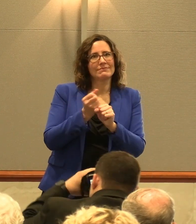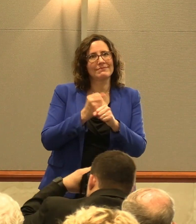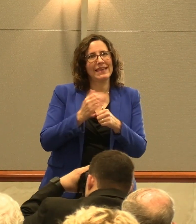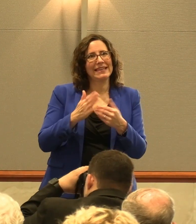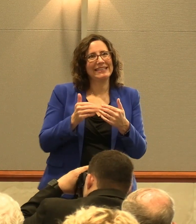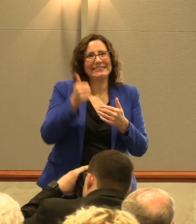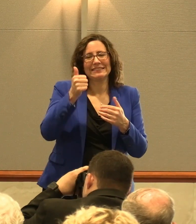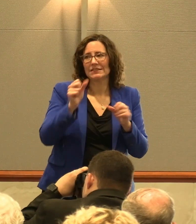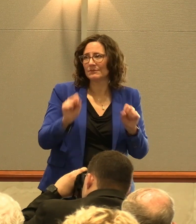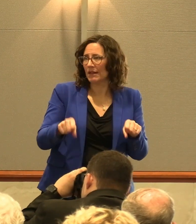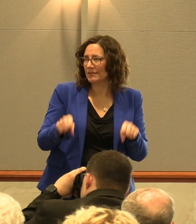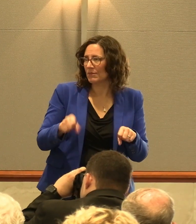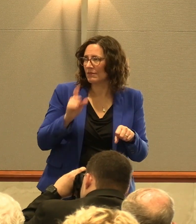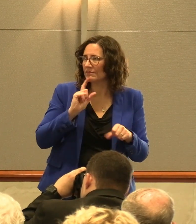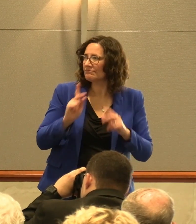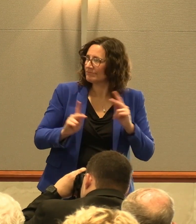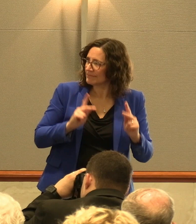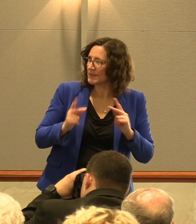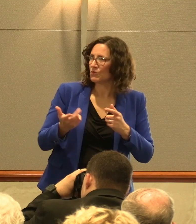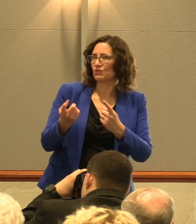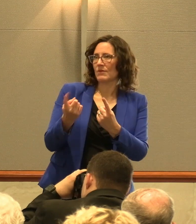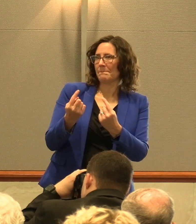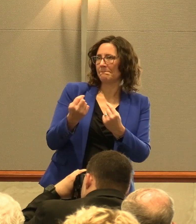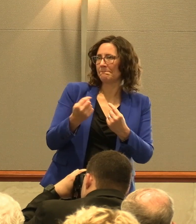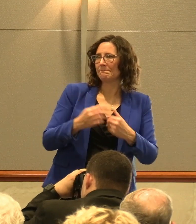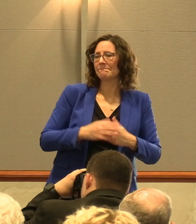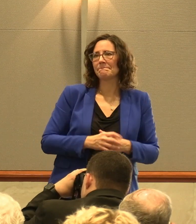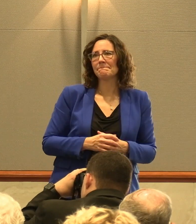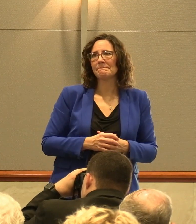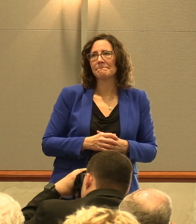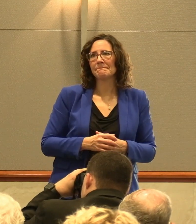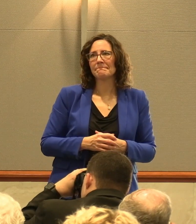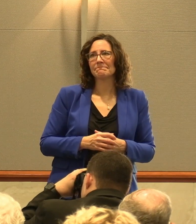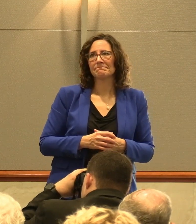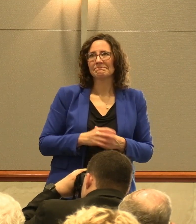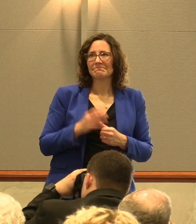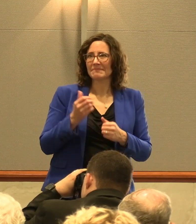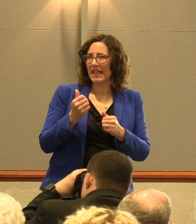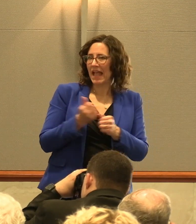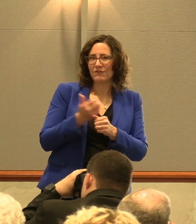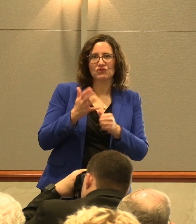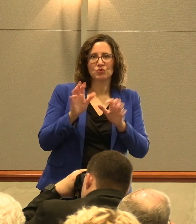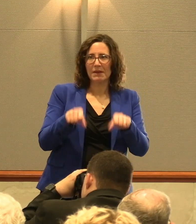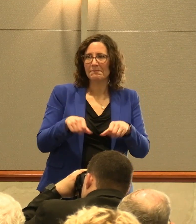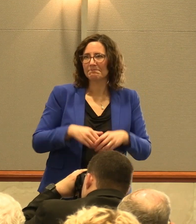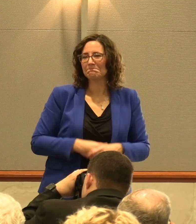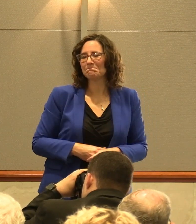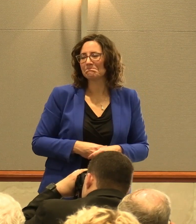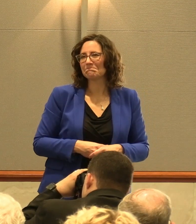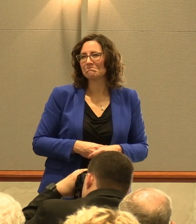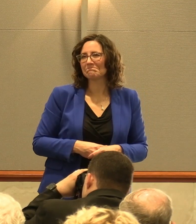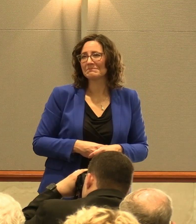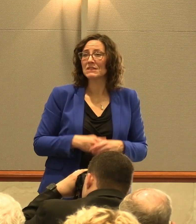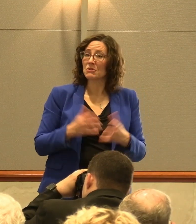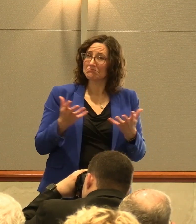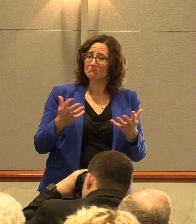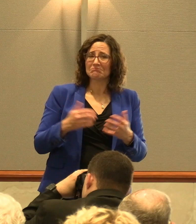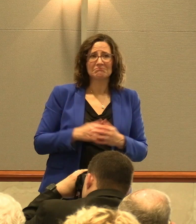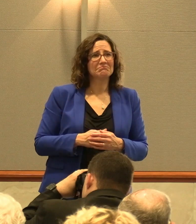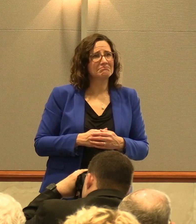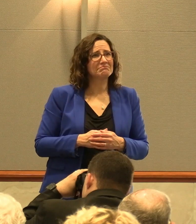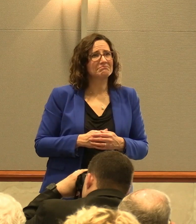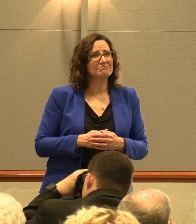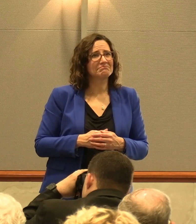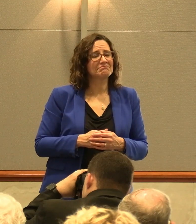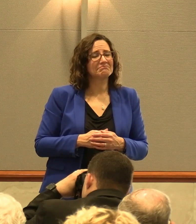easy as possible for people to be able to attend in every way that they possibly can. So with that, I wanted